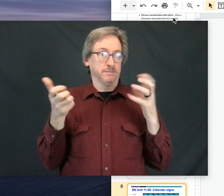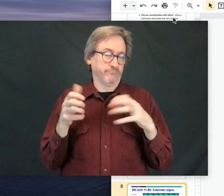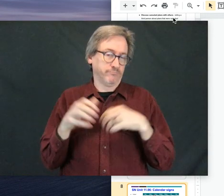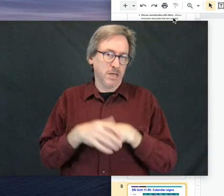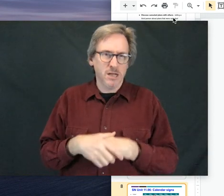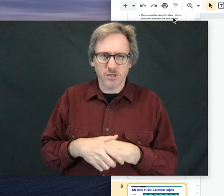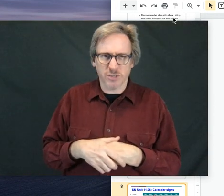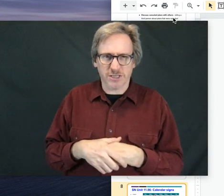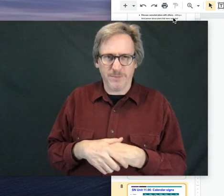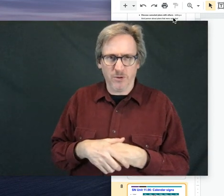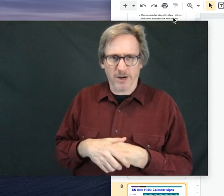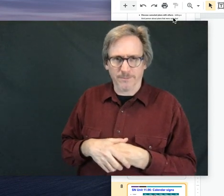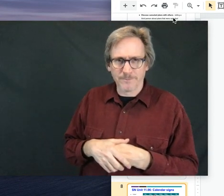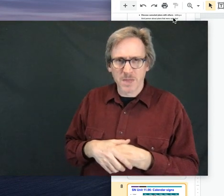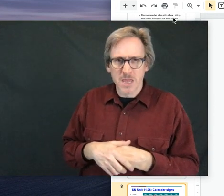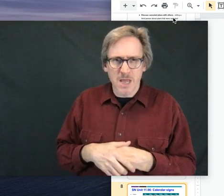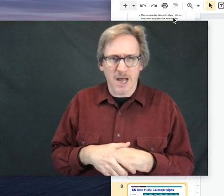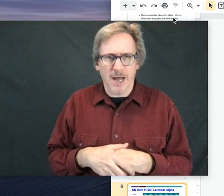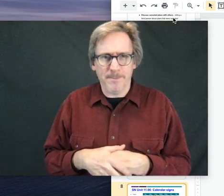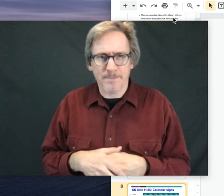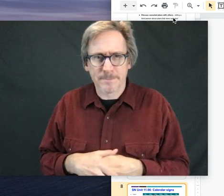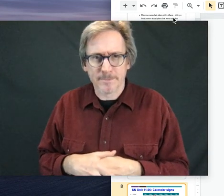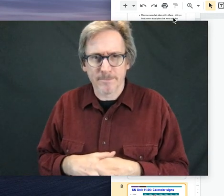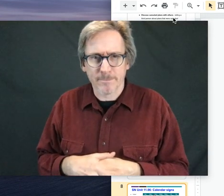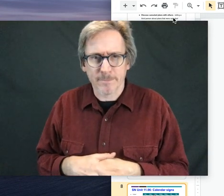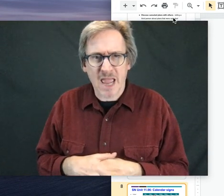ideas. So just to be aware.